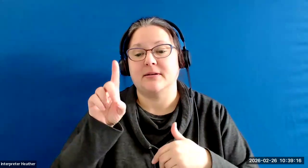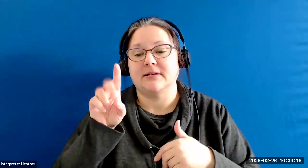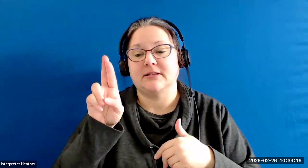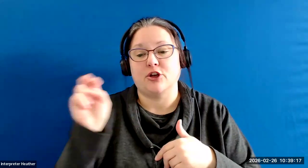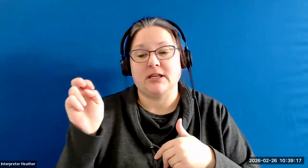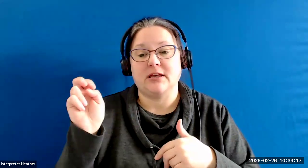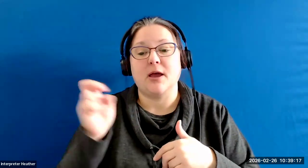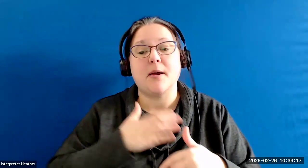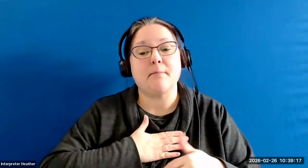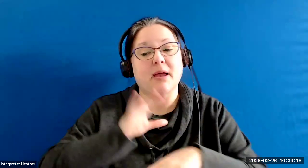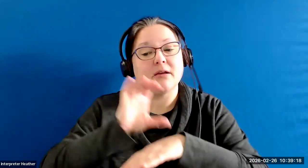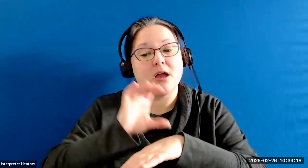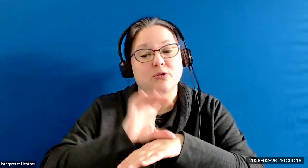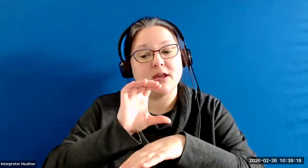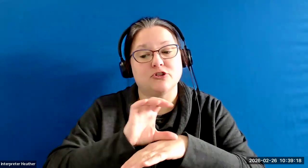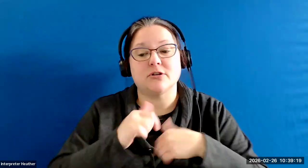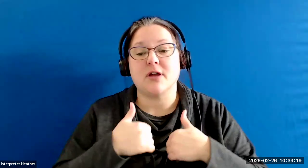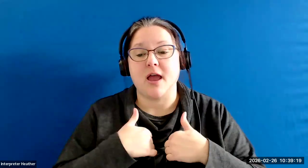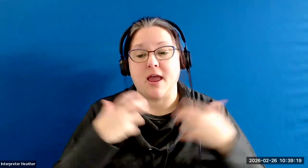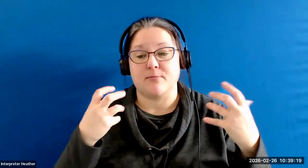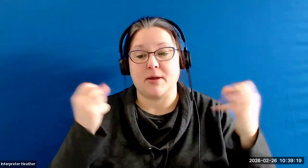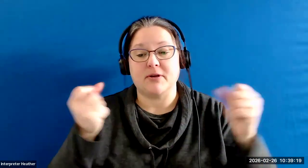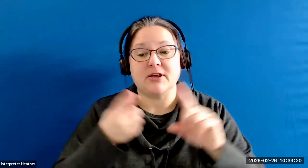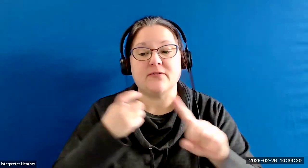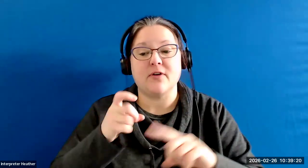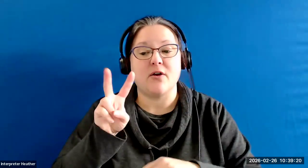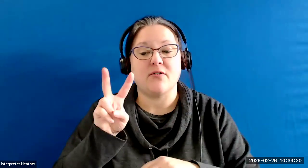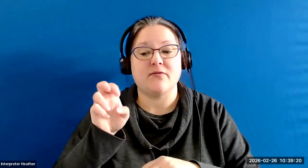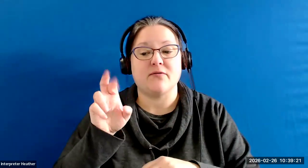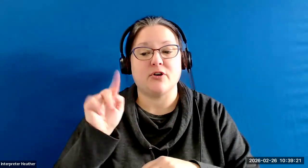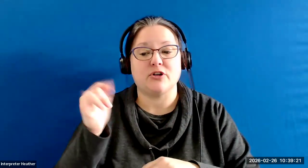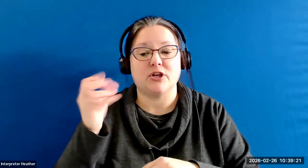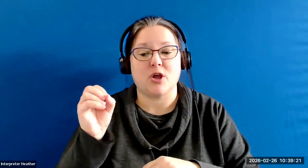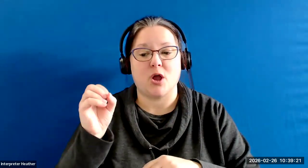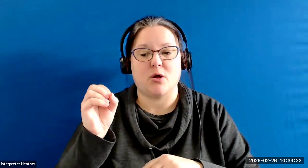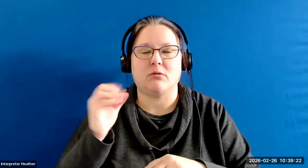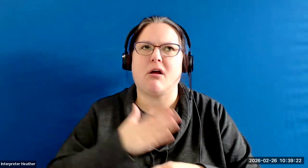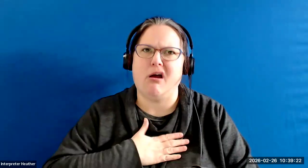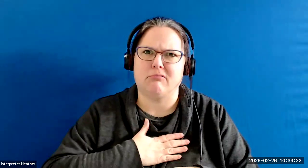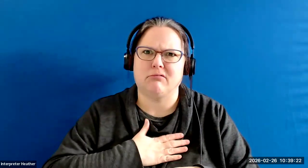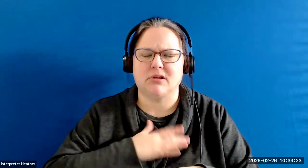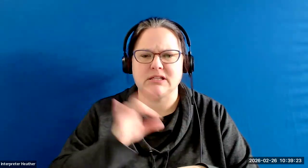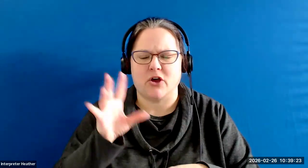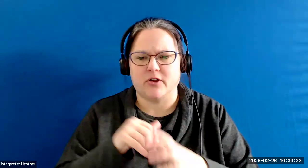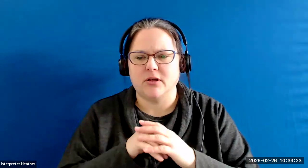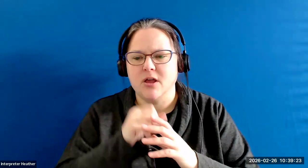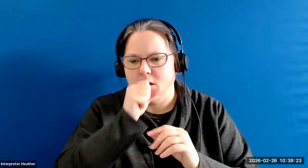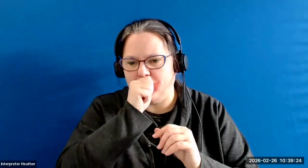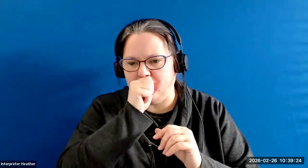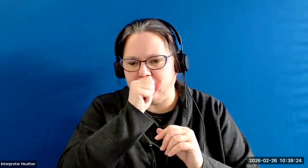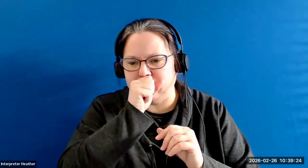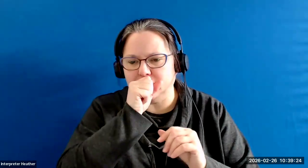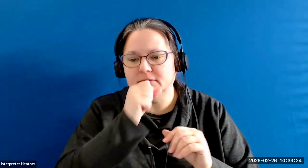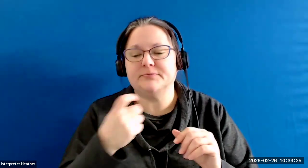I'm the DRE at my congregation, and I'm recovering from vertigo. Oh, my heart goes out to you. And a